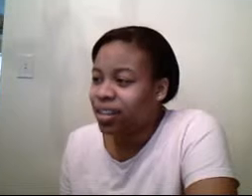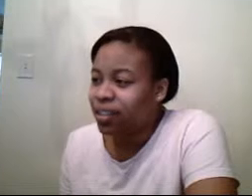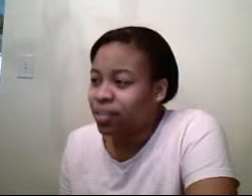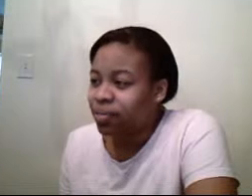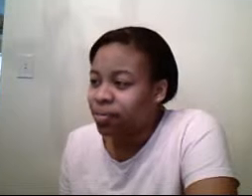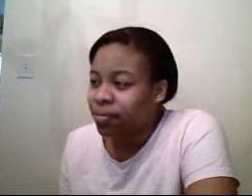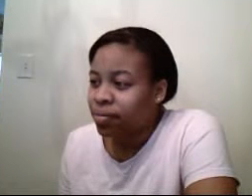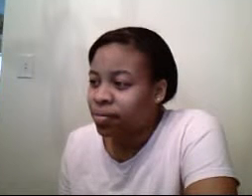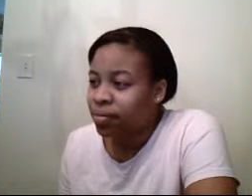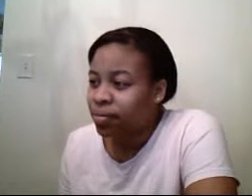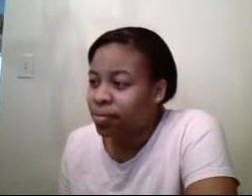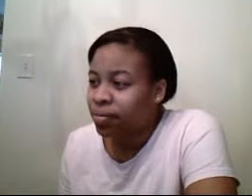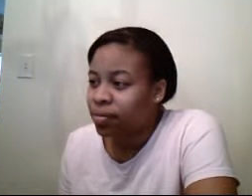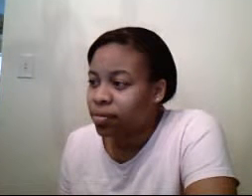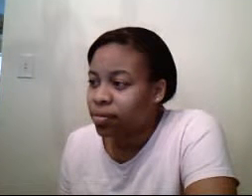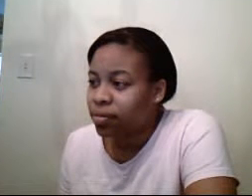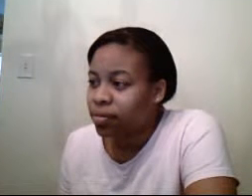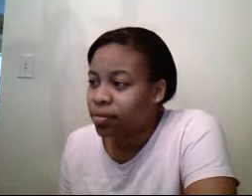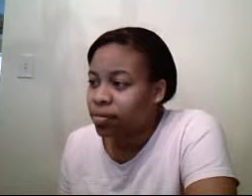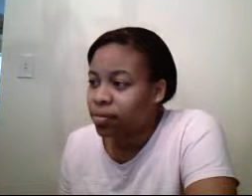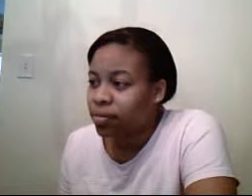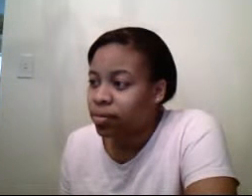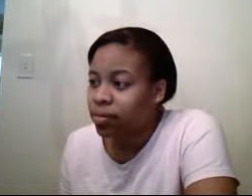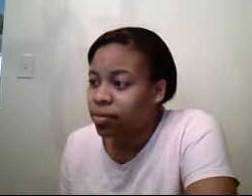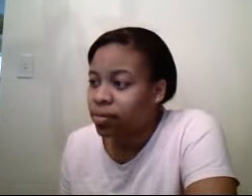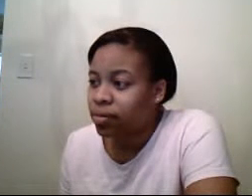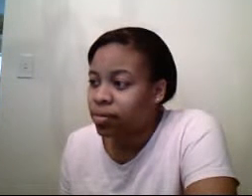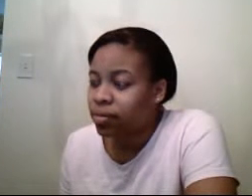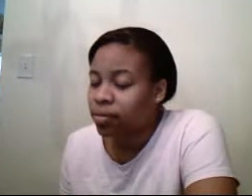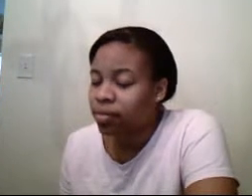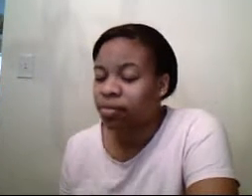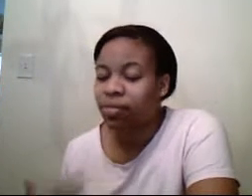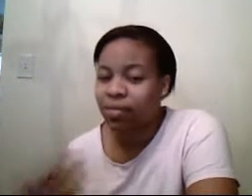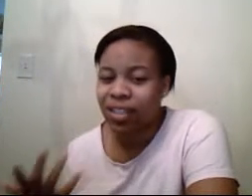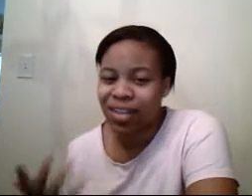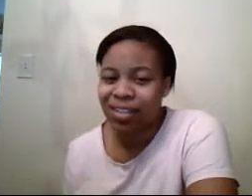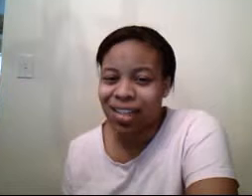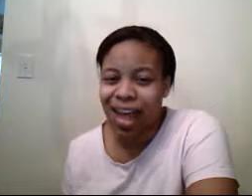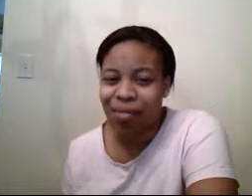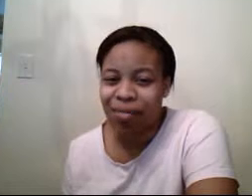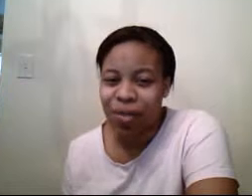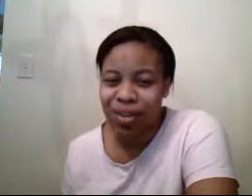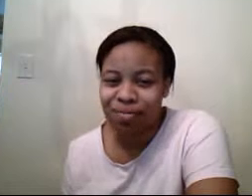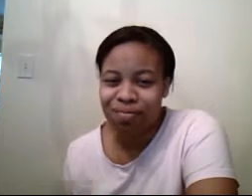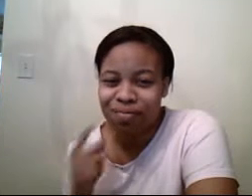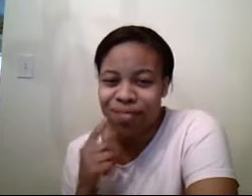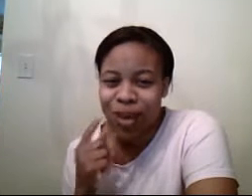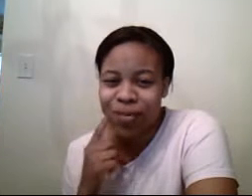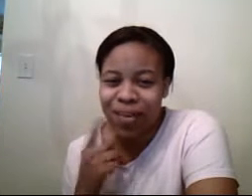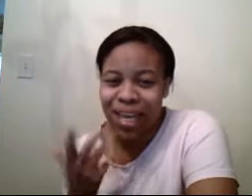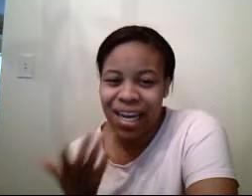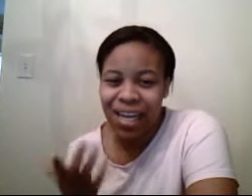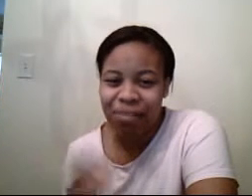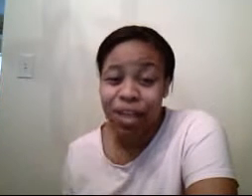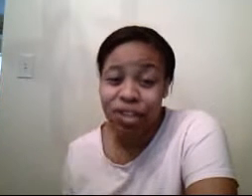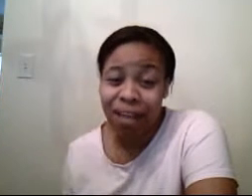it's a touch heavier than Kevlar, and that, I guess, is probably the only. Listening to that one, idiom, touch